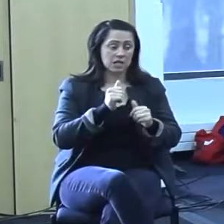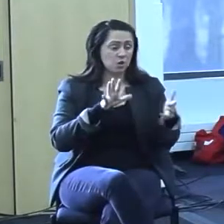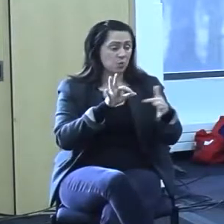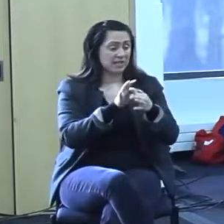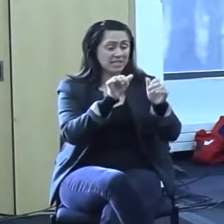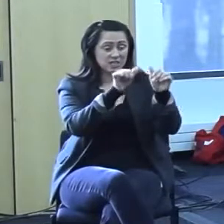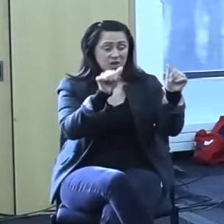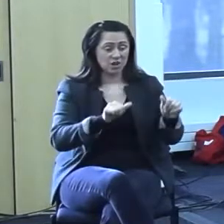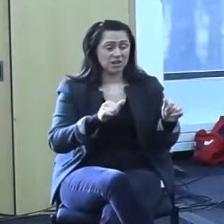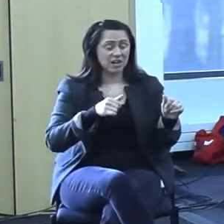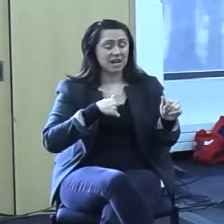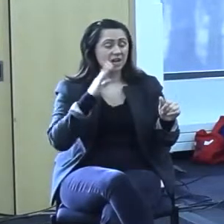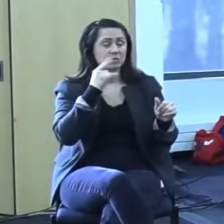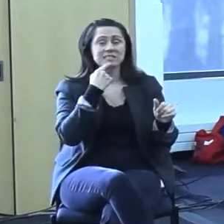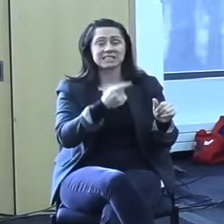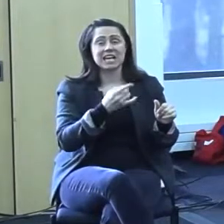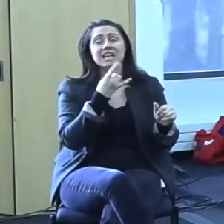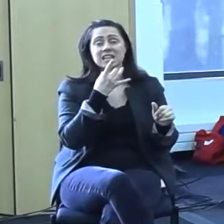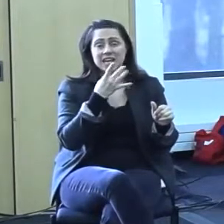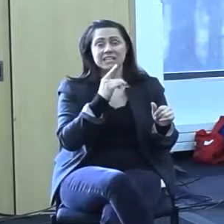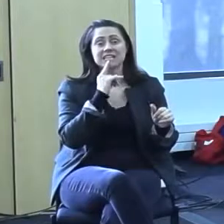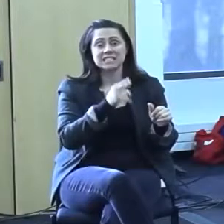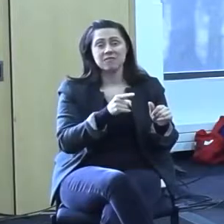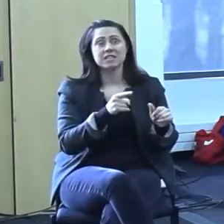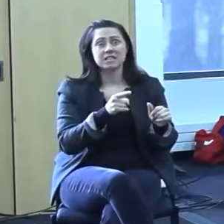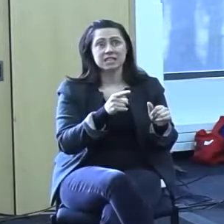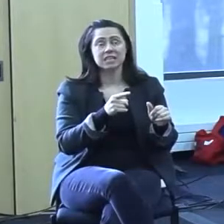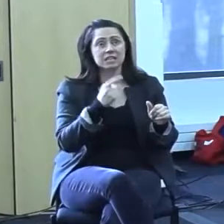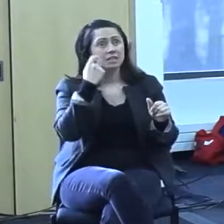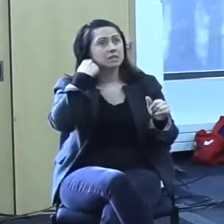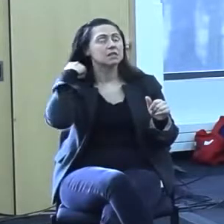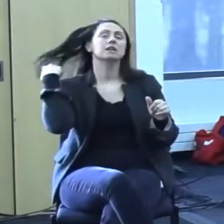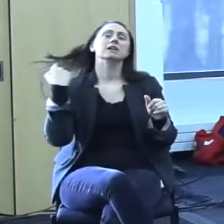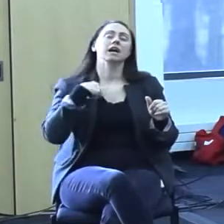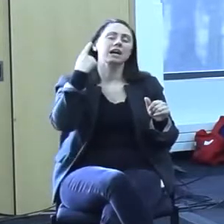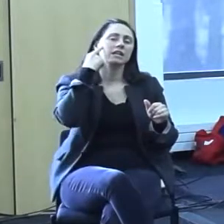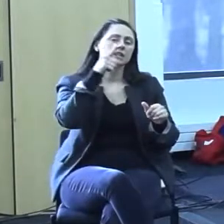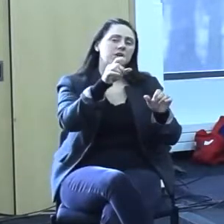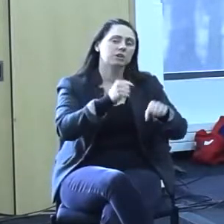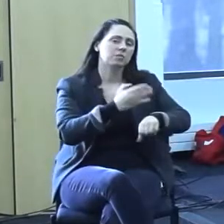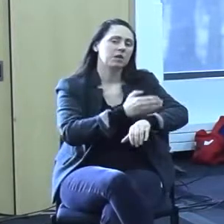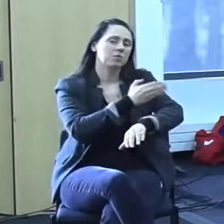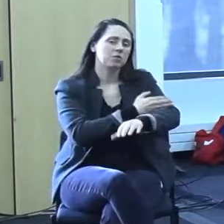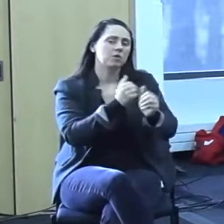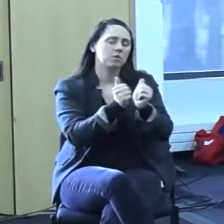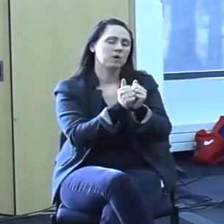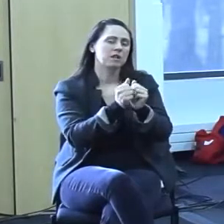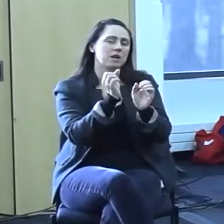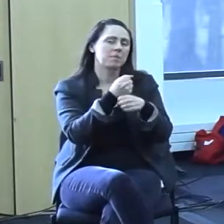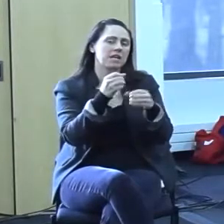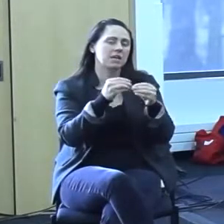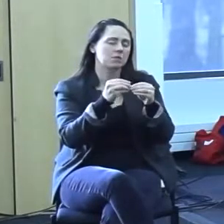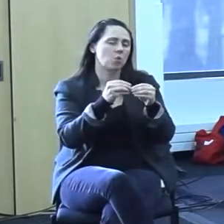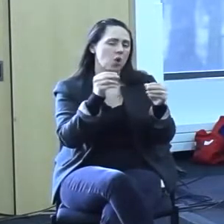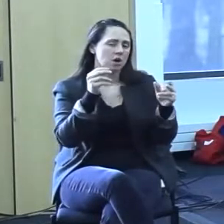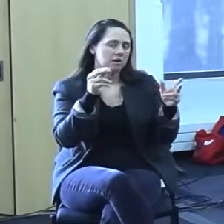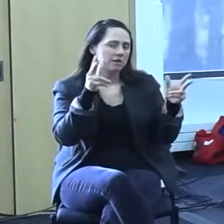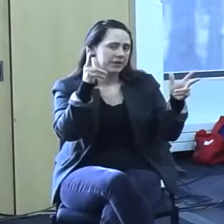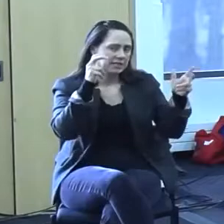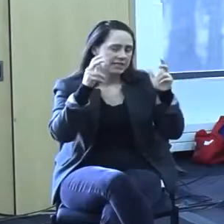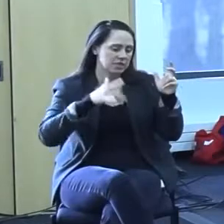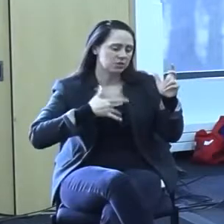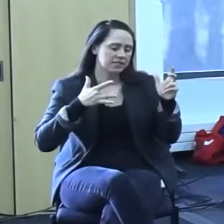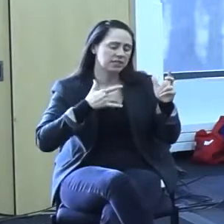architecture aspect, I would say more so the lighting. Like definitely like I think too there could be improvements like making more sensory like